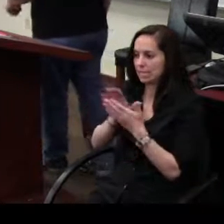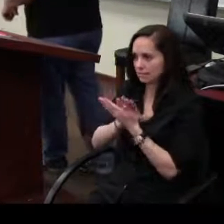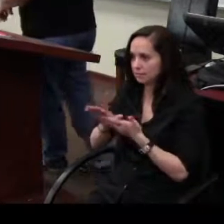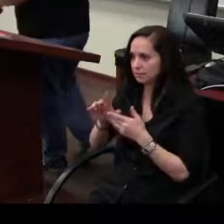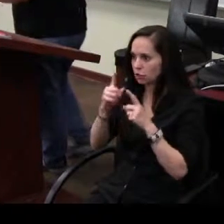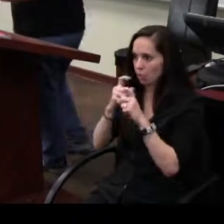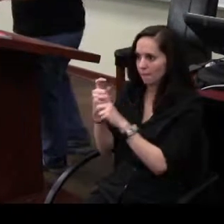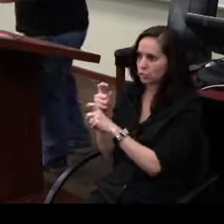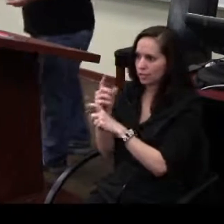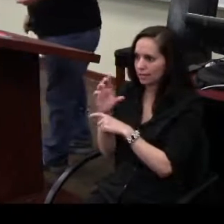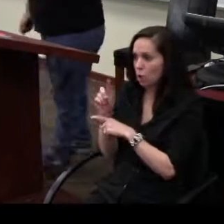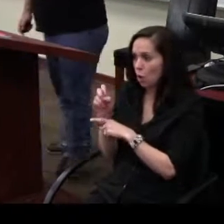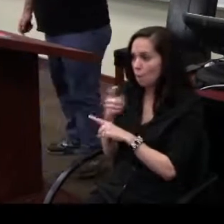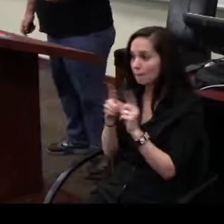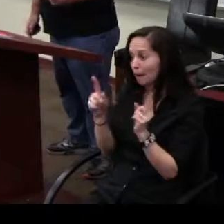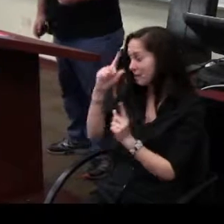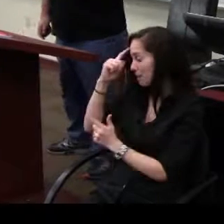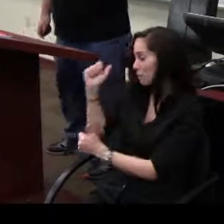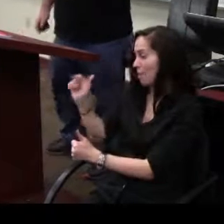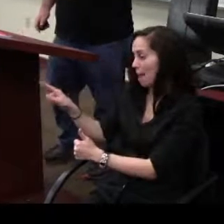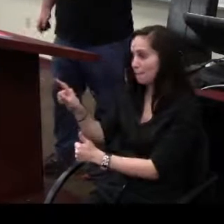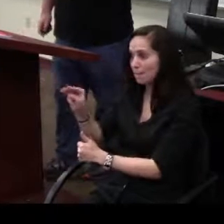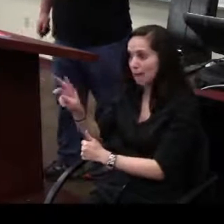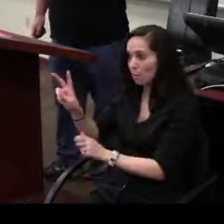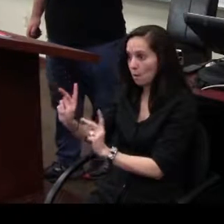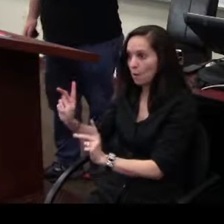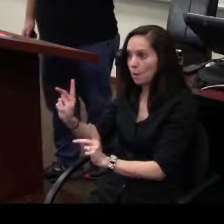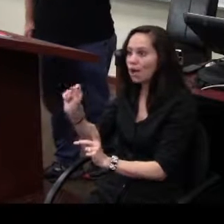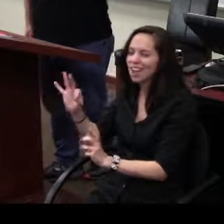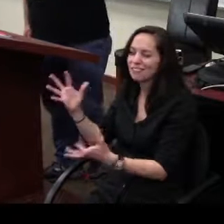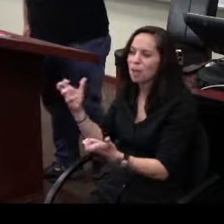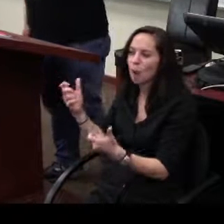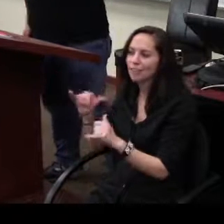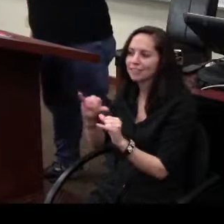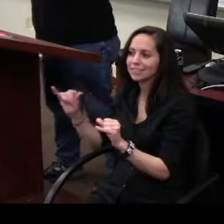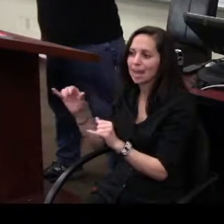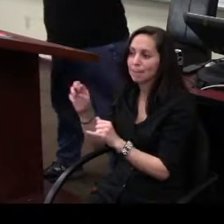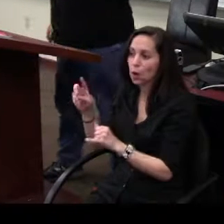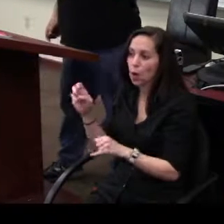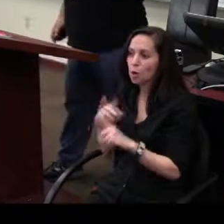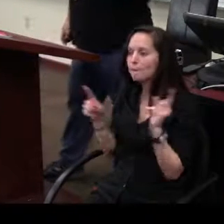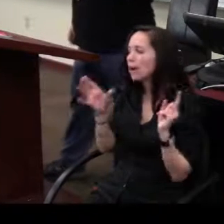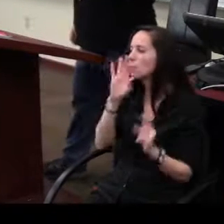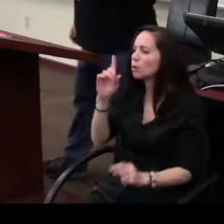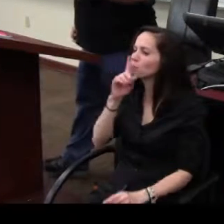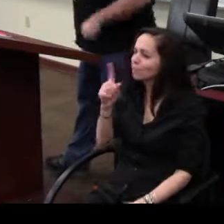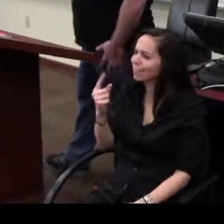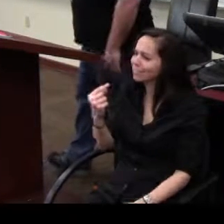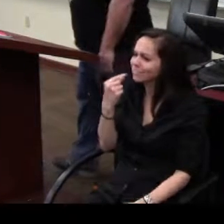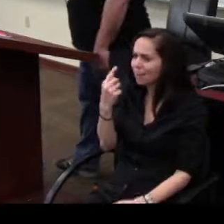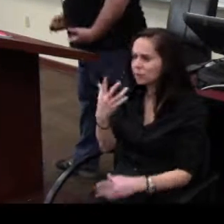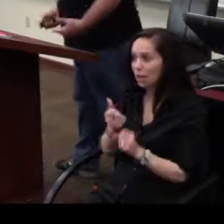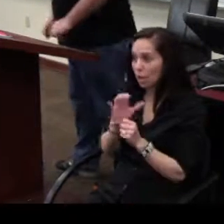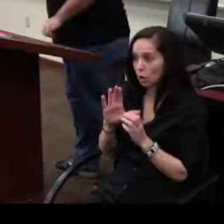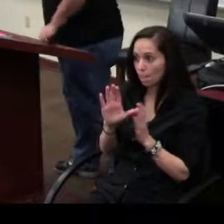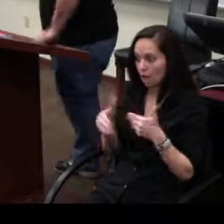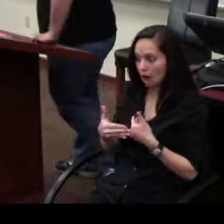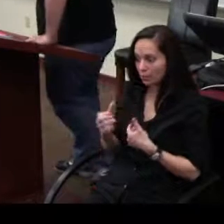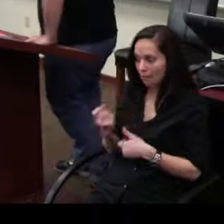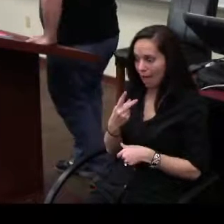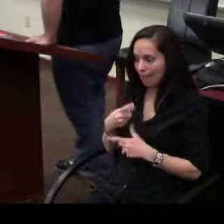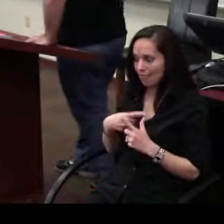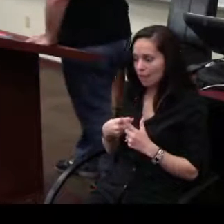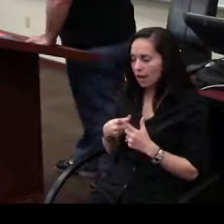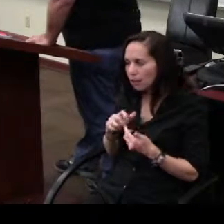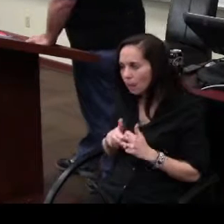really up to the people that sent out the malware whether or not they want to do that. But this would really stink to get your box back and then find out that, hey,